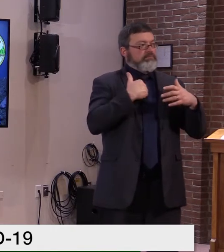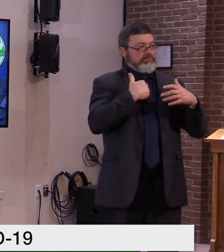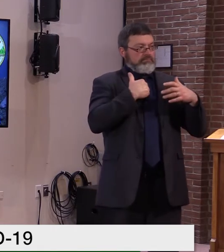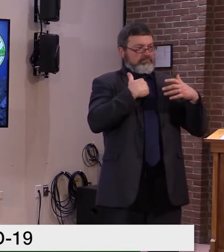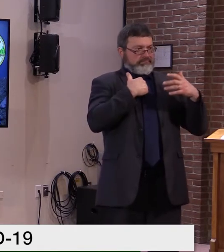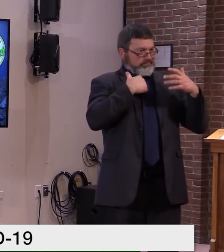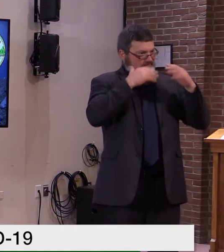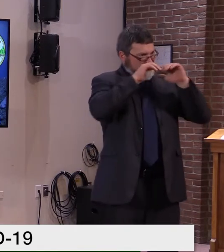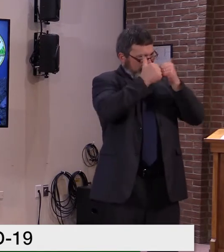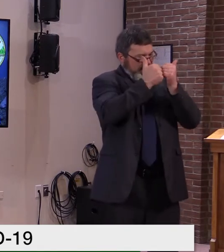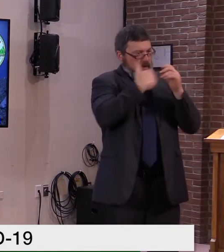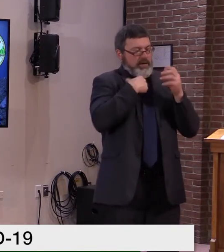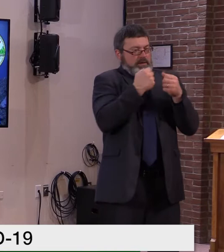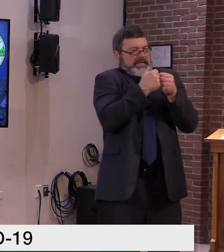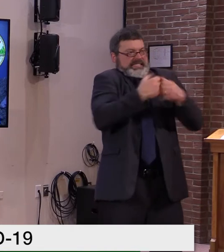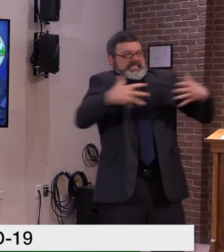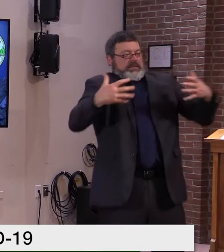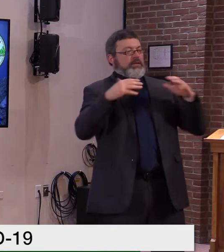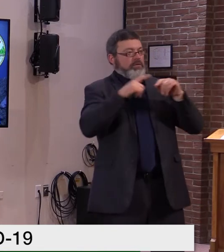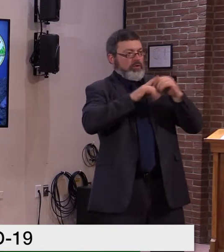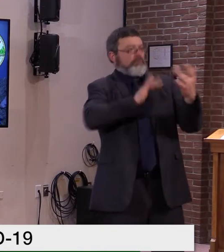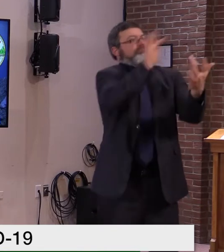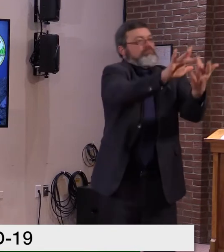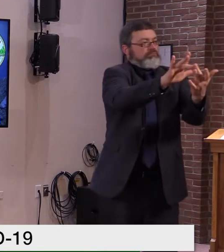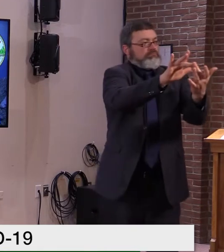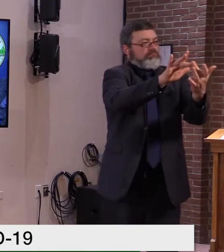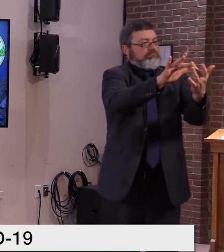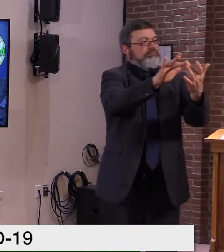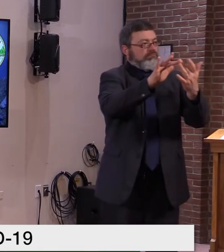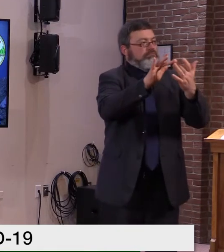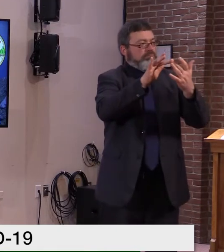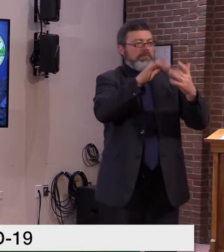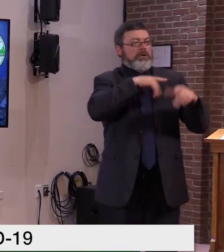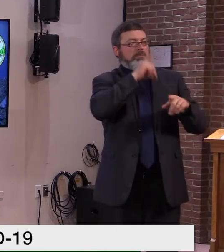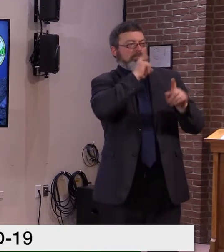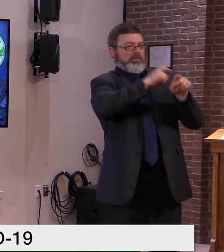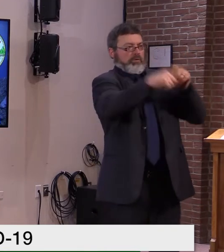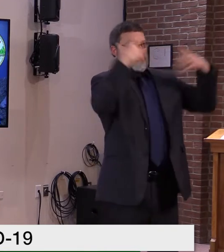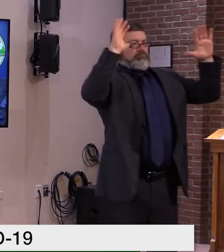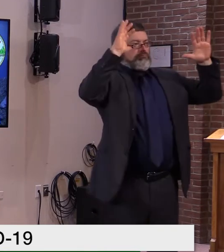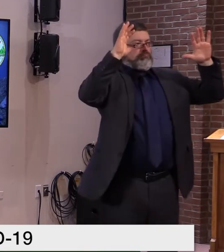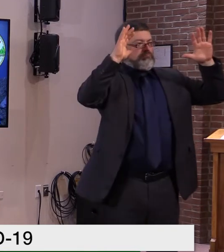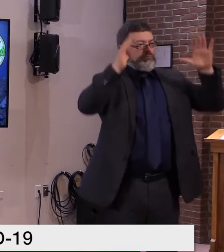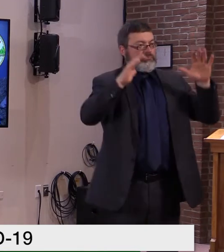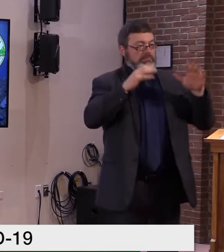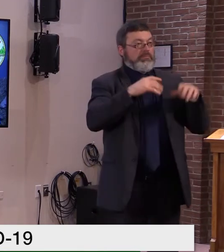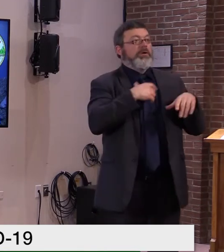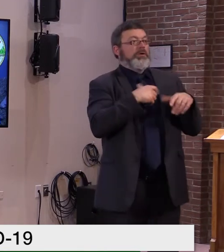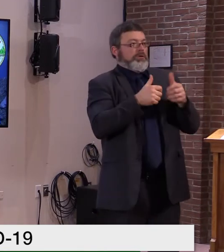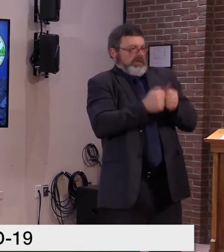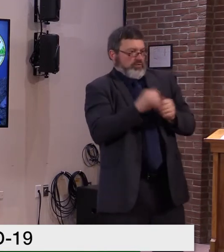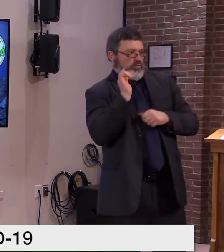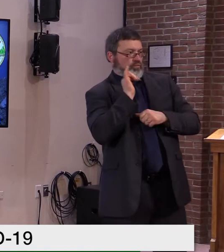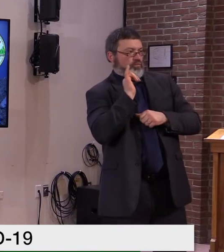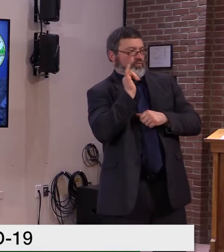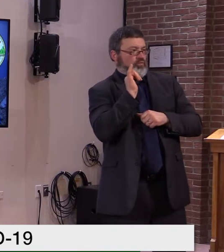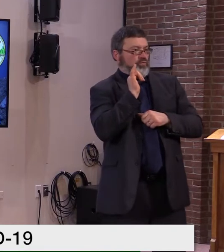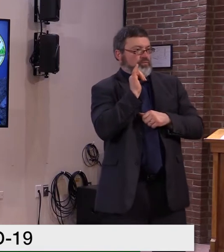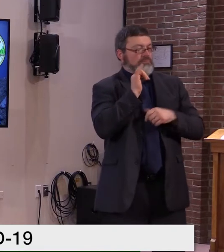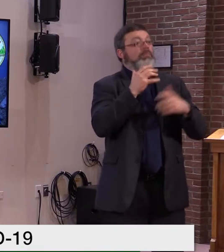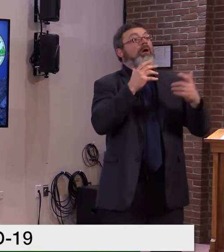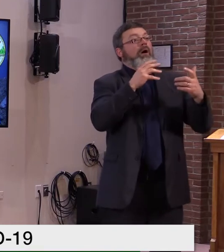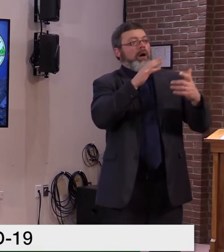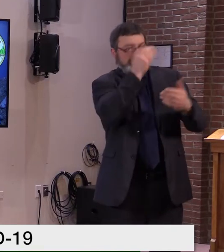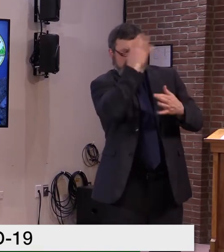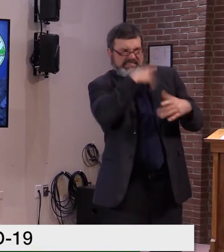them to having been possibly exposed. So a lot going on in contact tracing, a lot going on